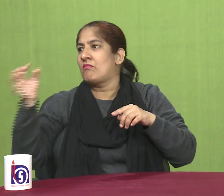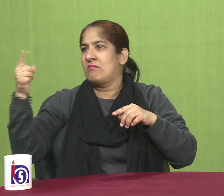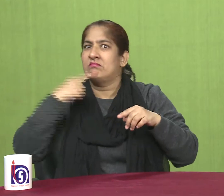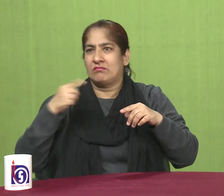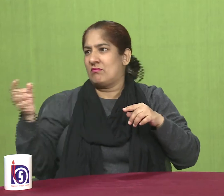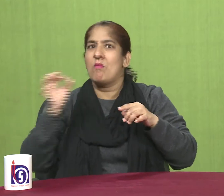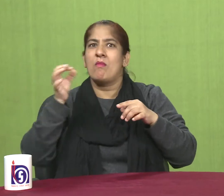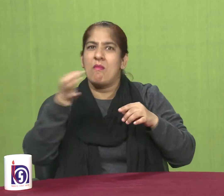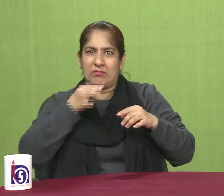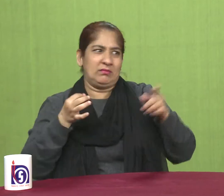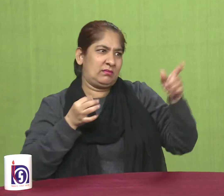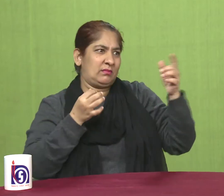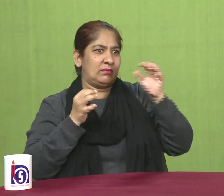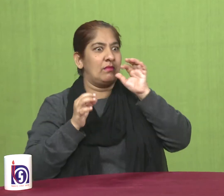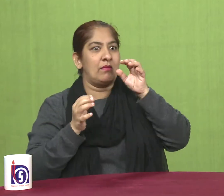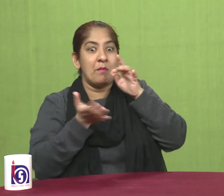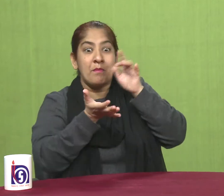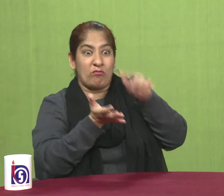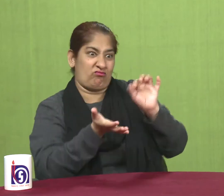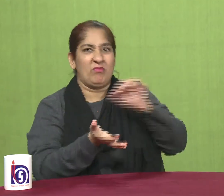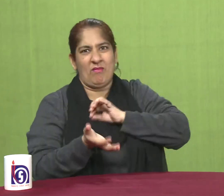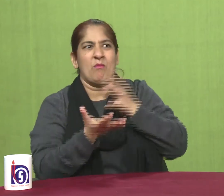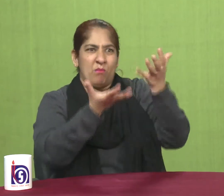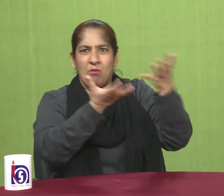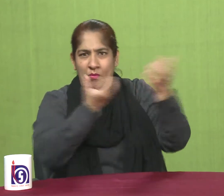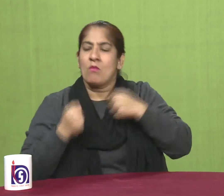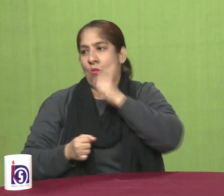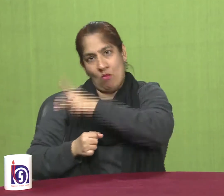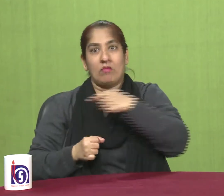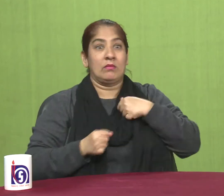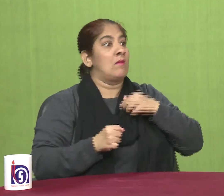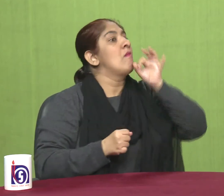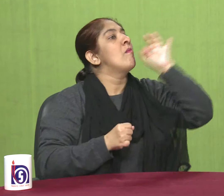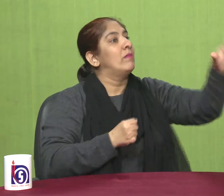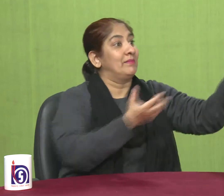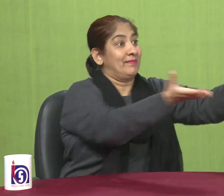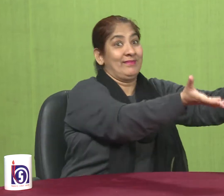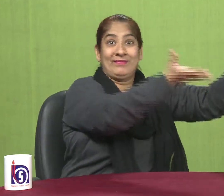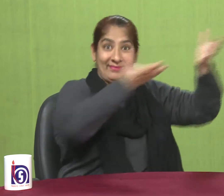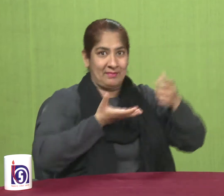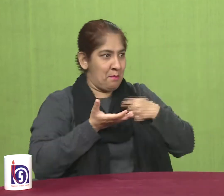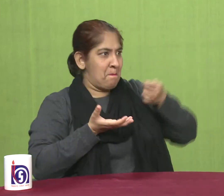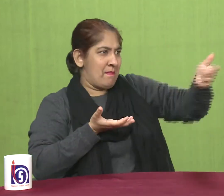from particular country and another country asks for that product. So that person takes that product,